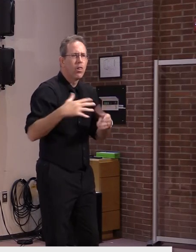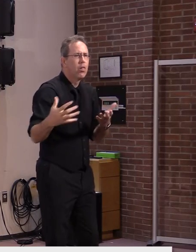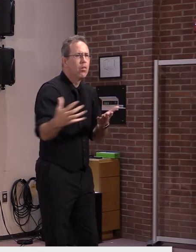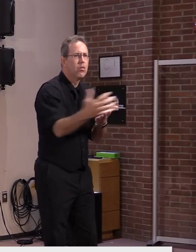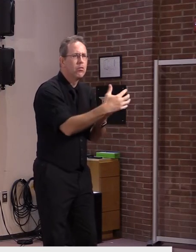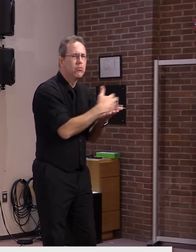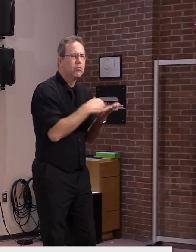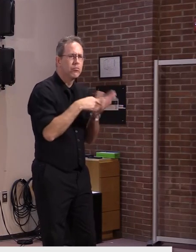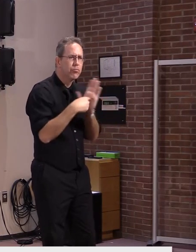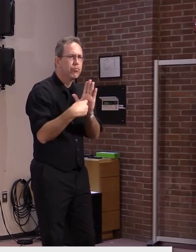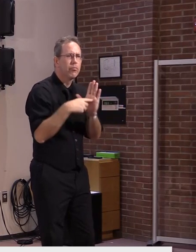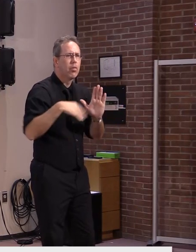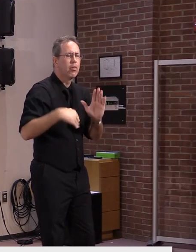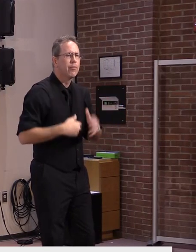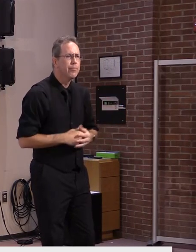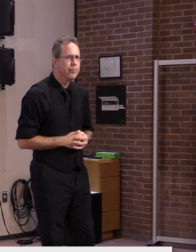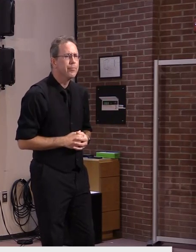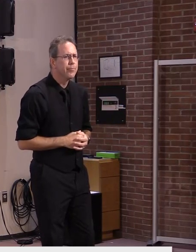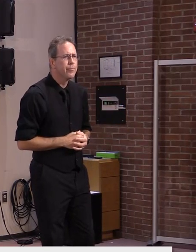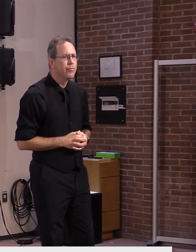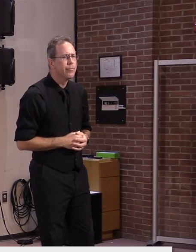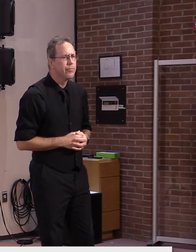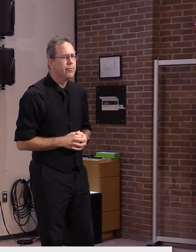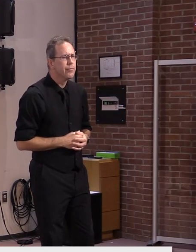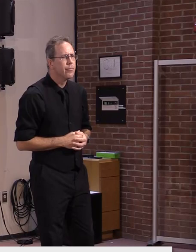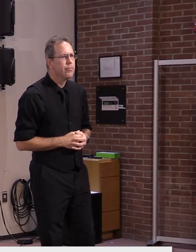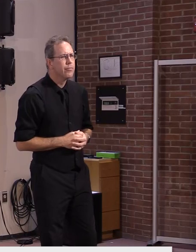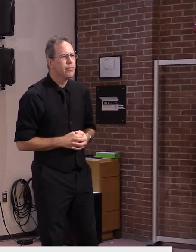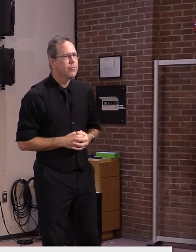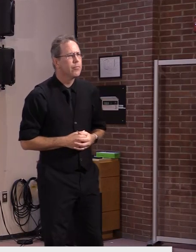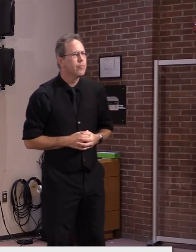Would the survey answer that question? Yes.